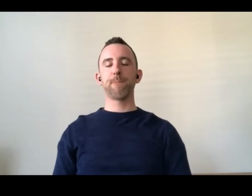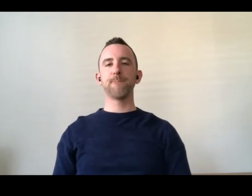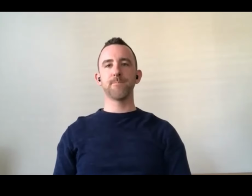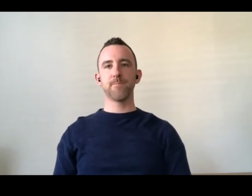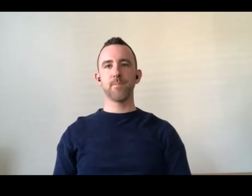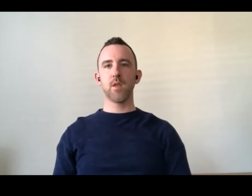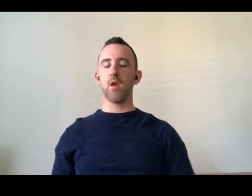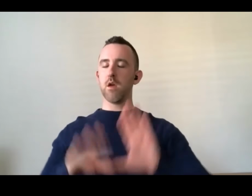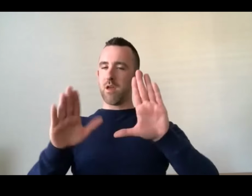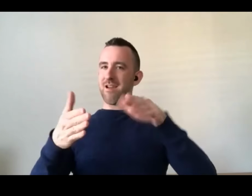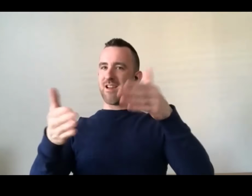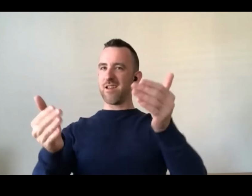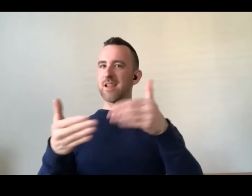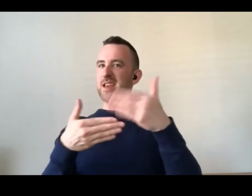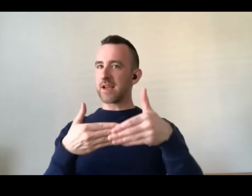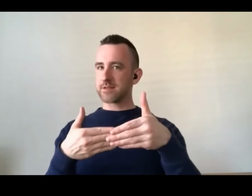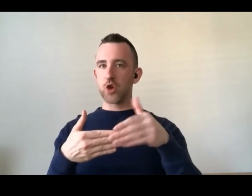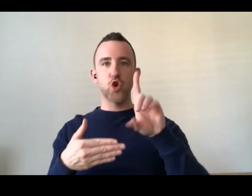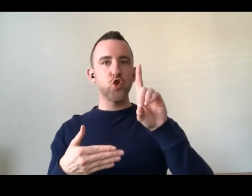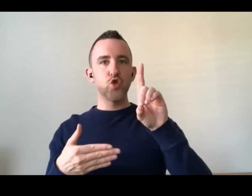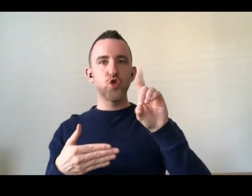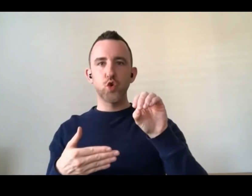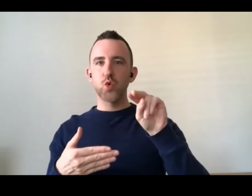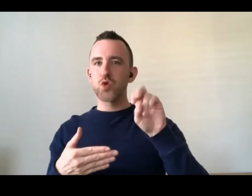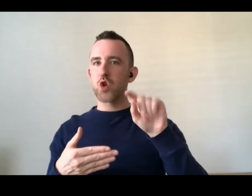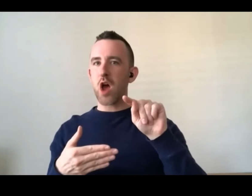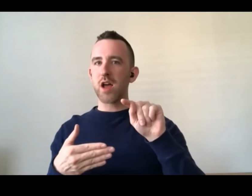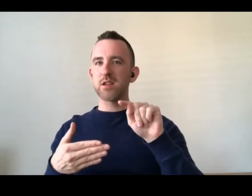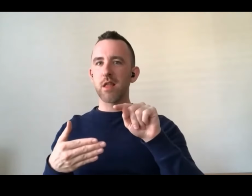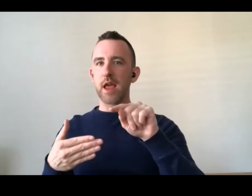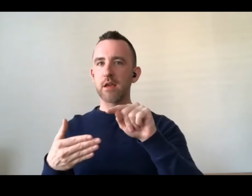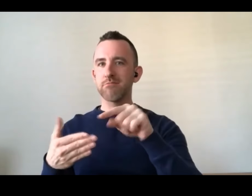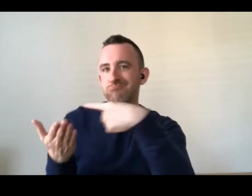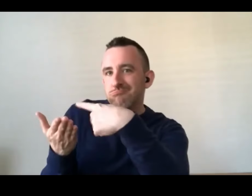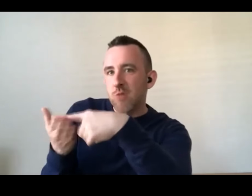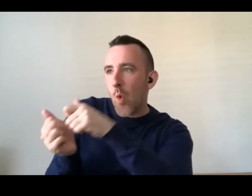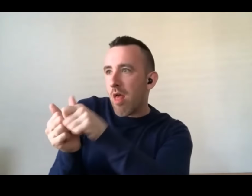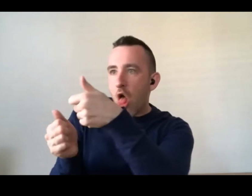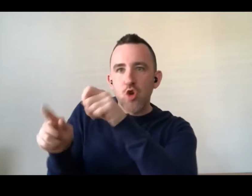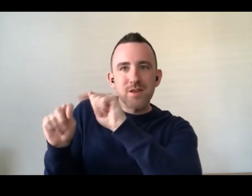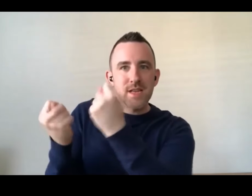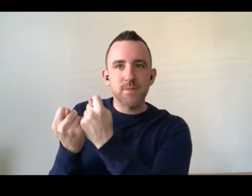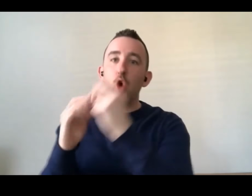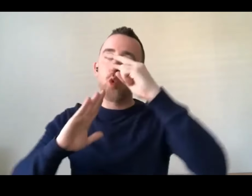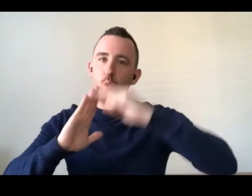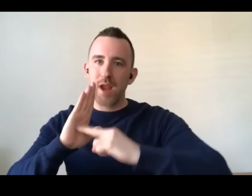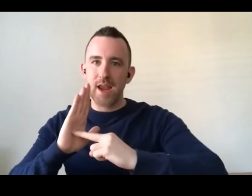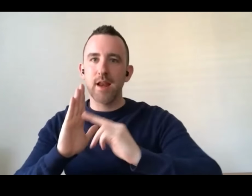do not outsource or collaborate with other teams. This is an important one. You got to read those commandments and